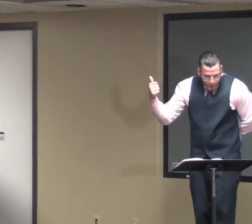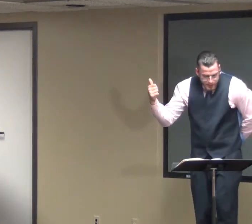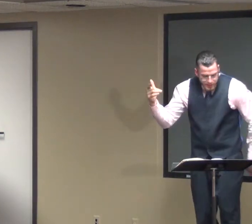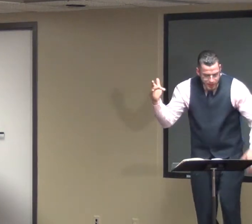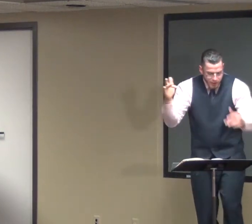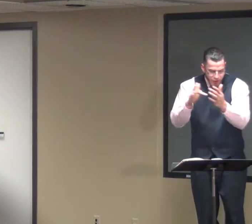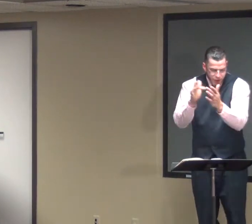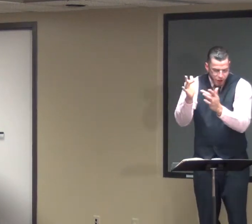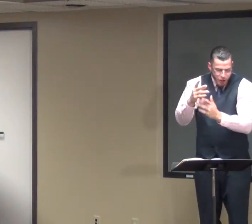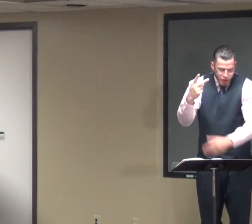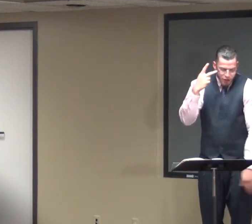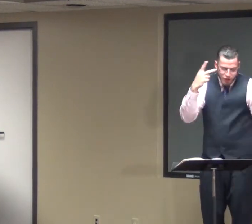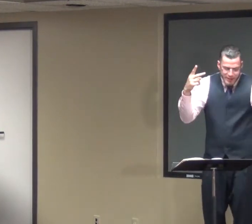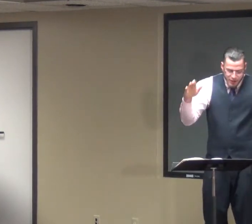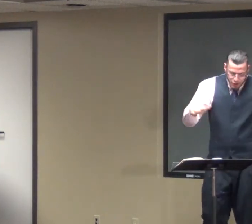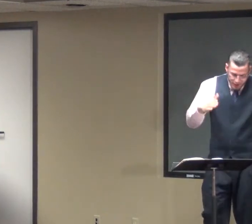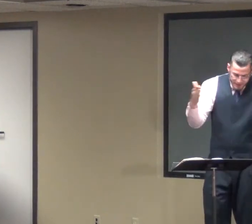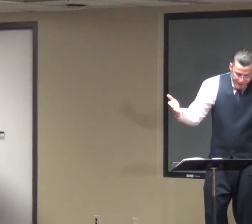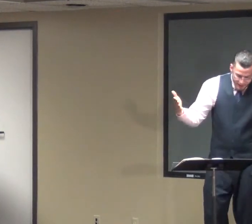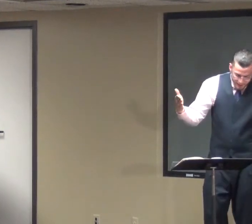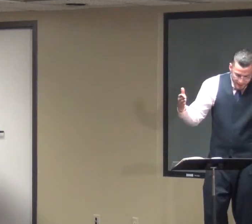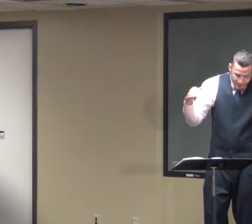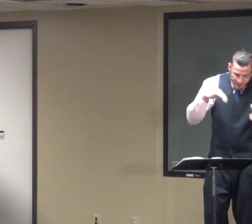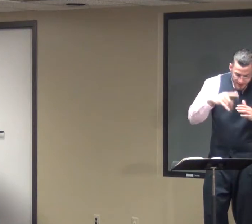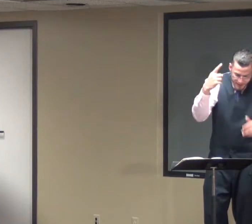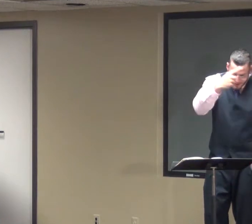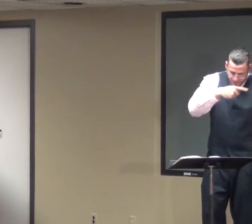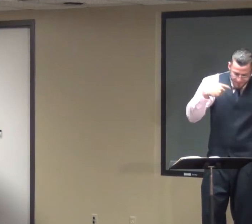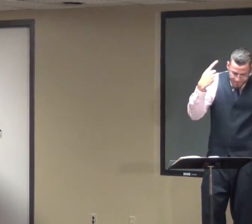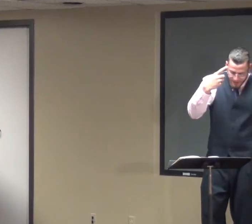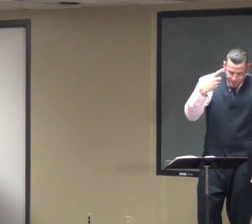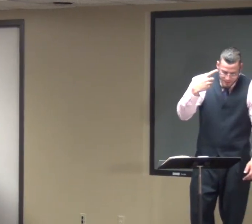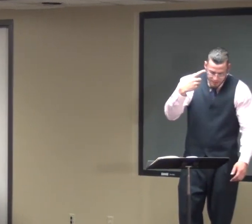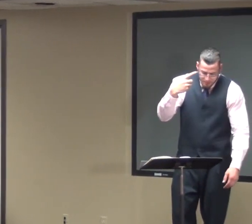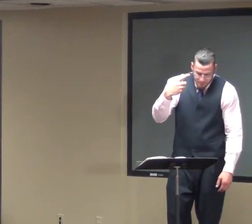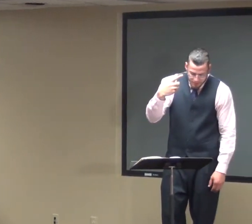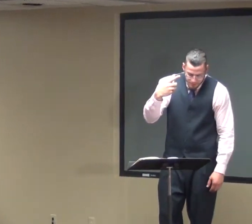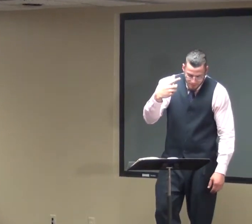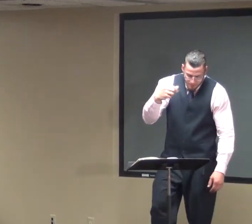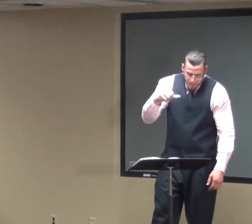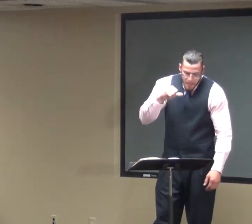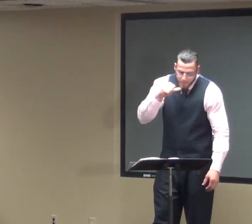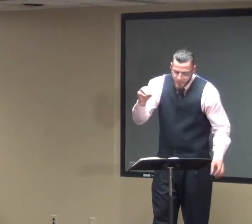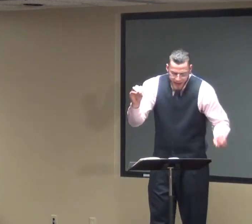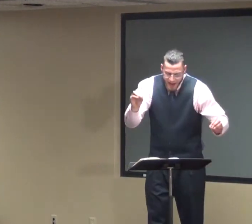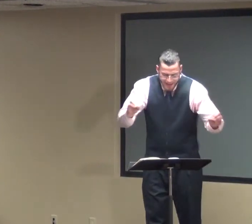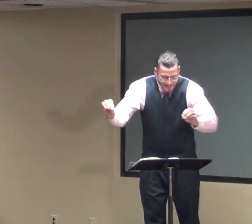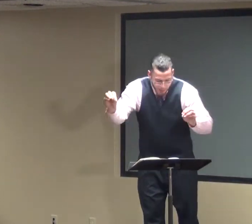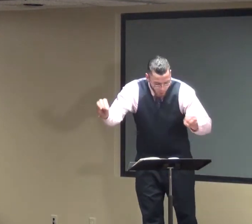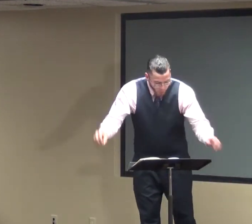Because Jesus looked death in the face and he didn't move.